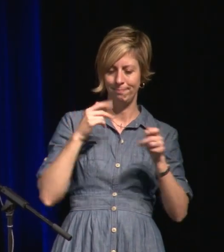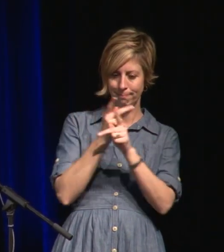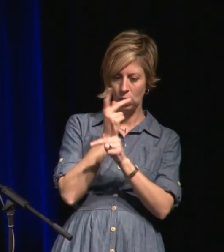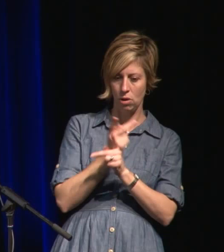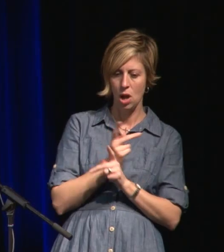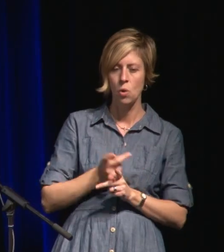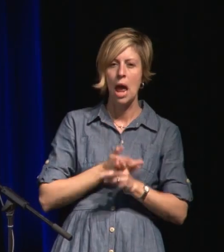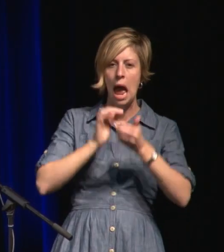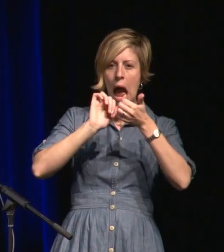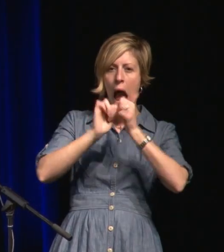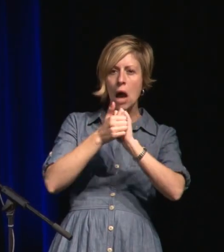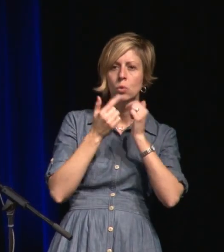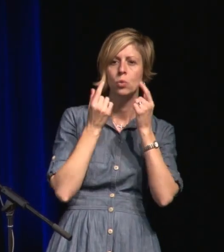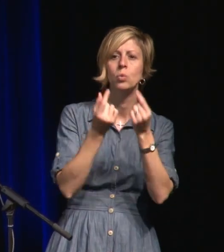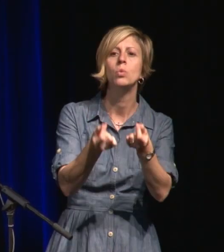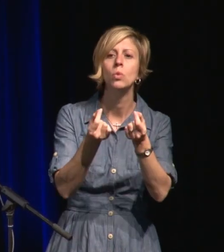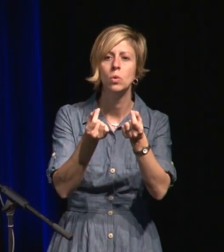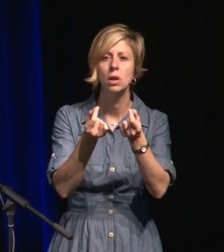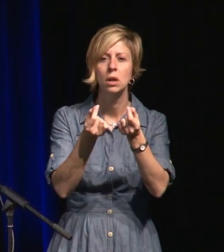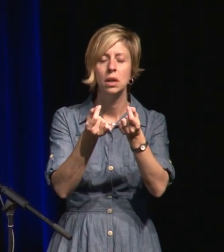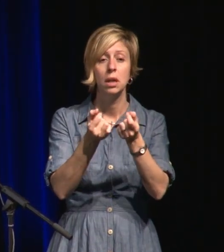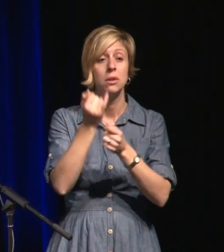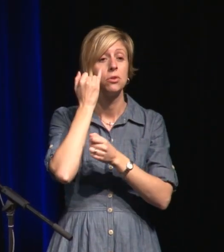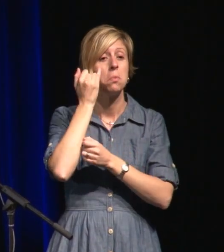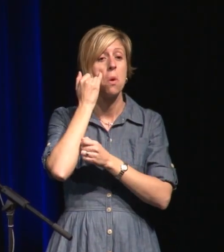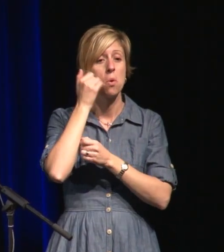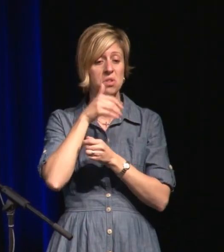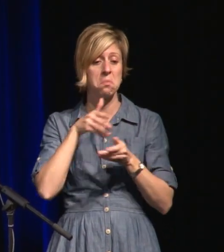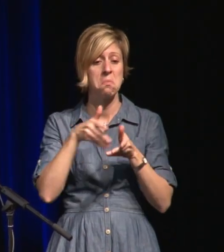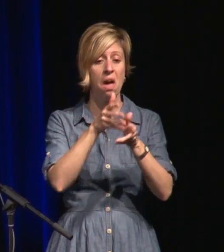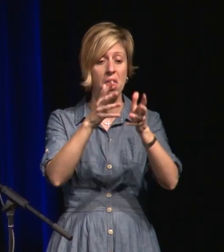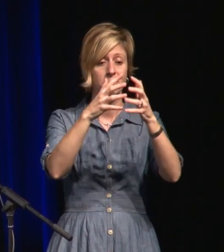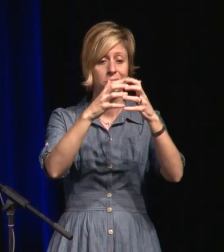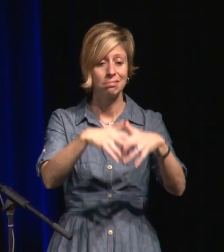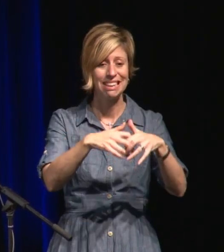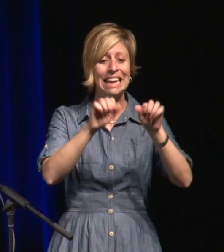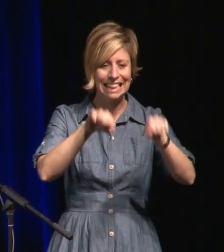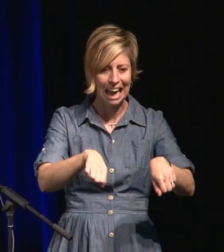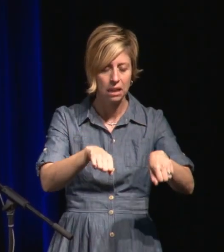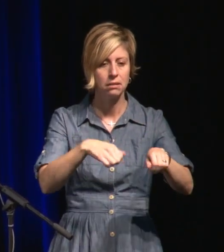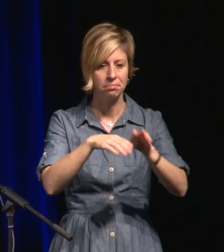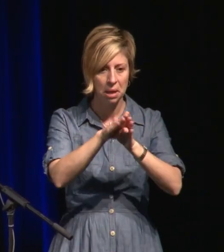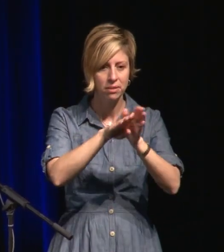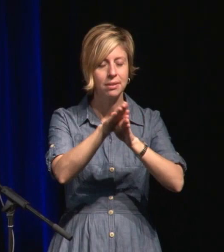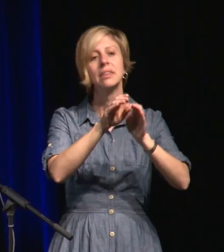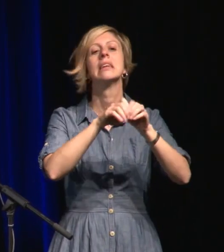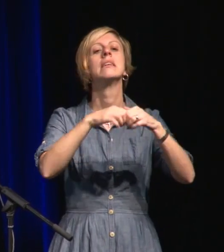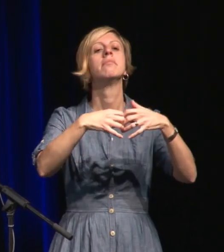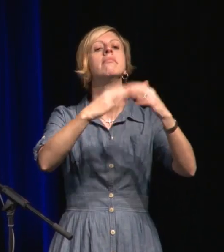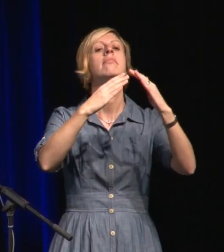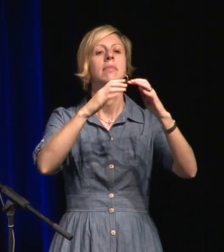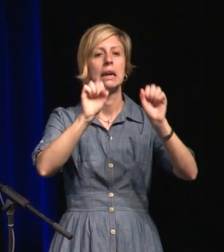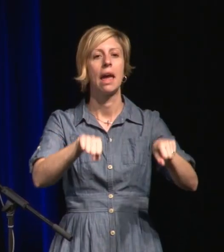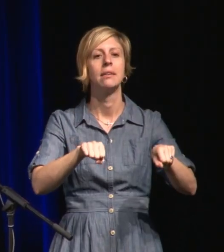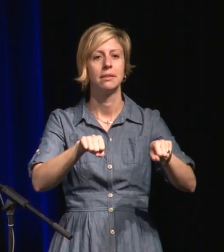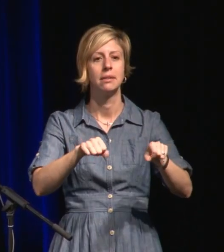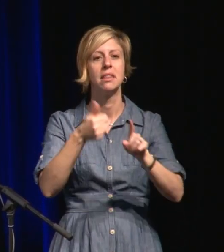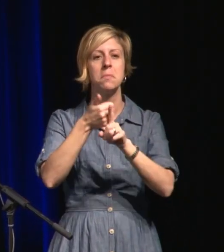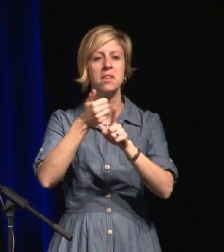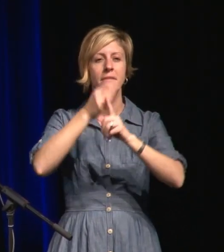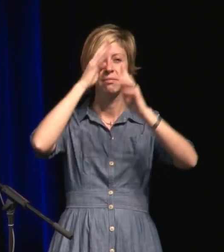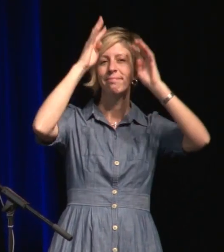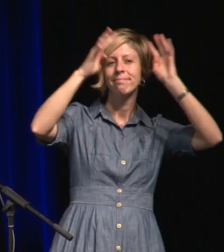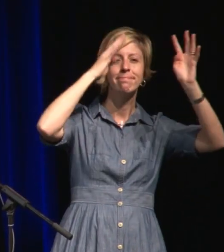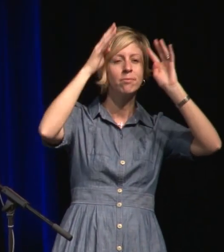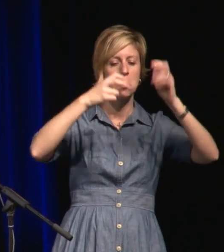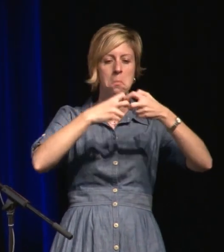If the path doesn't exist, they will create it. They are innovative, creative, and most of all, problem solvers.